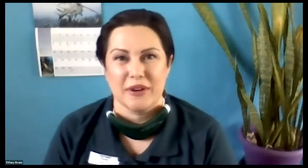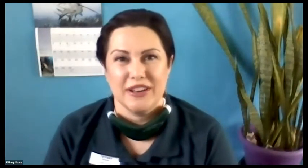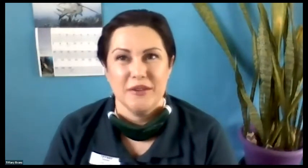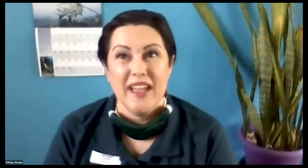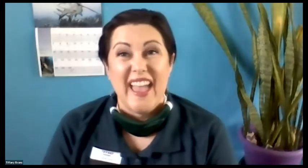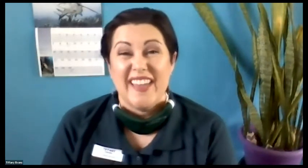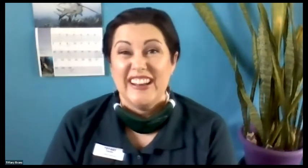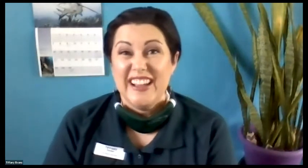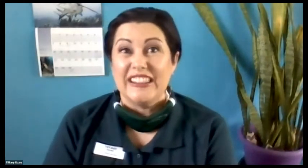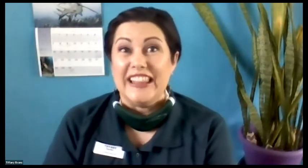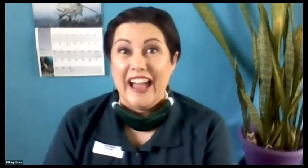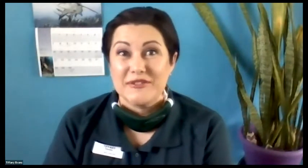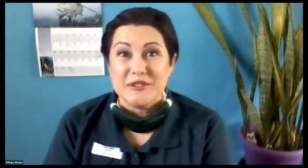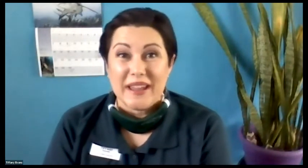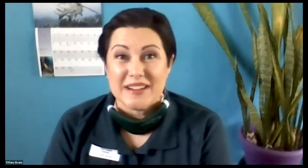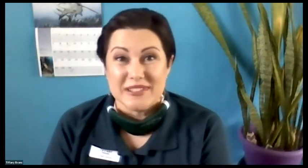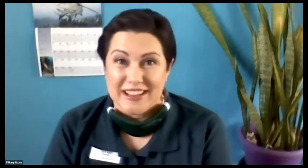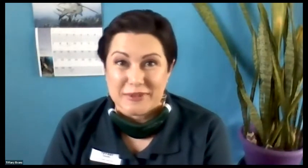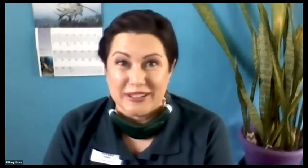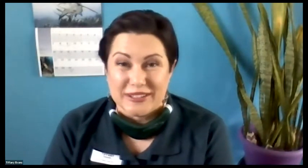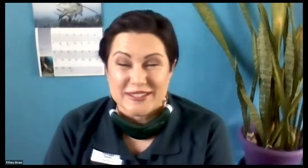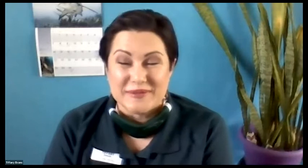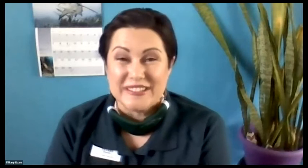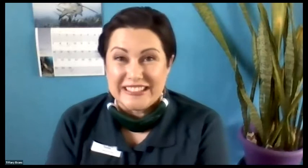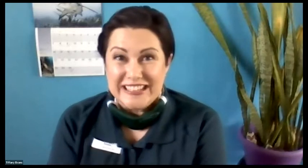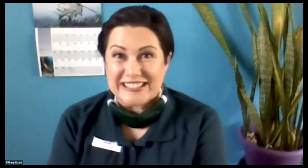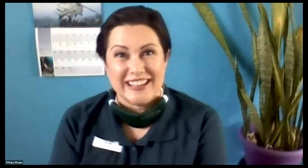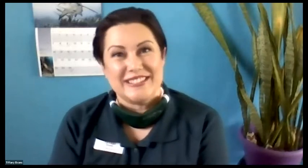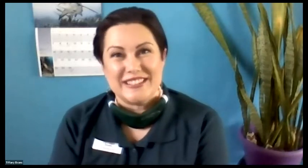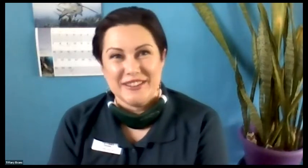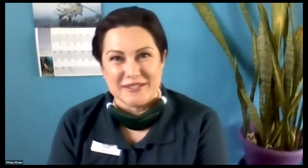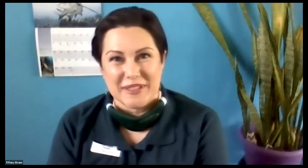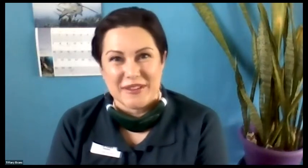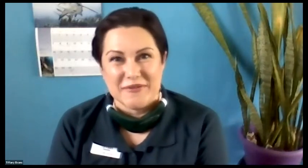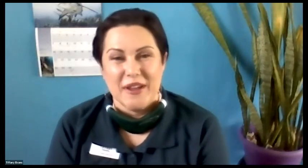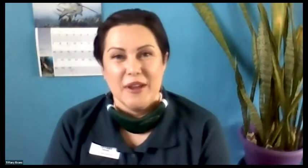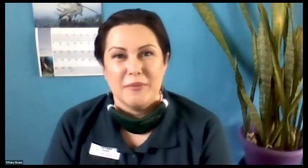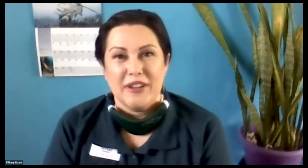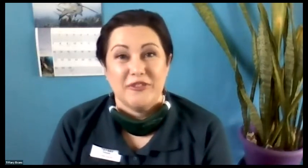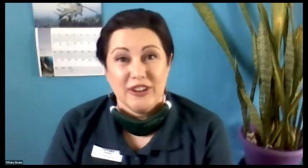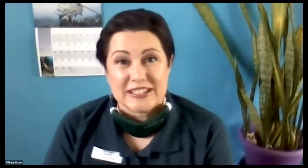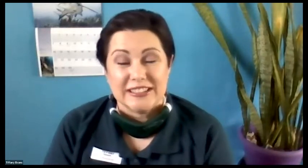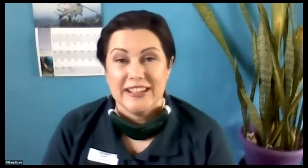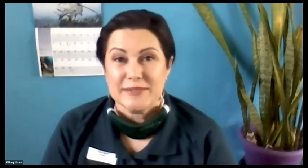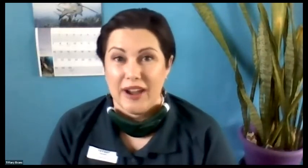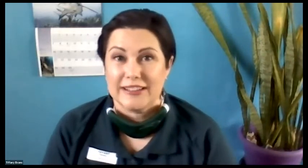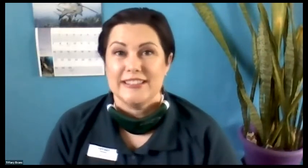to do. And then I have a lot of new animal signs we're going to learn. So I'm really excited to share those with you. But first, let's practice the